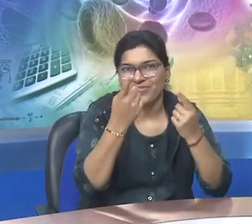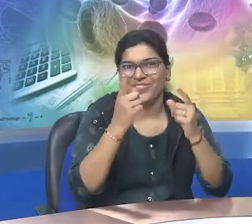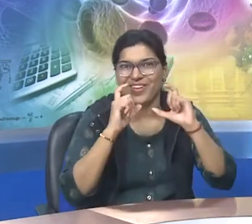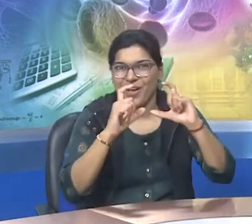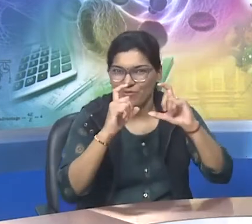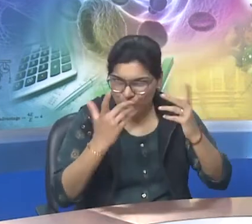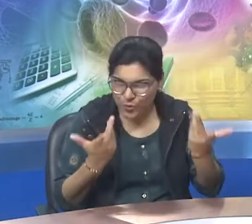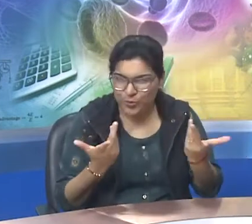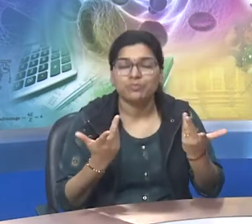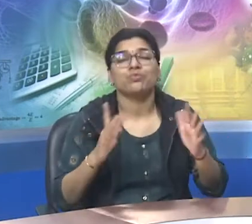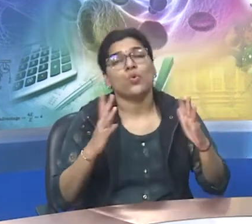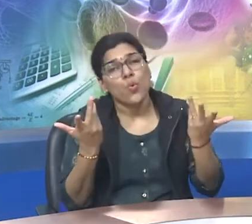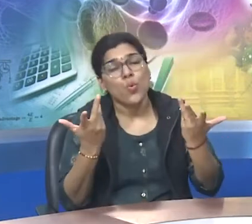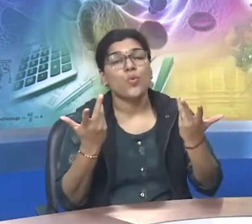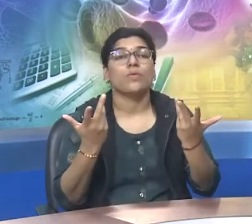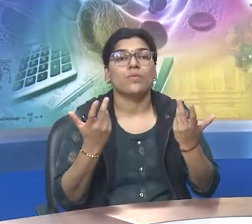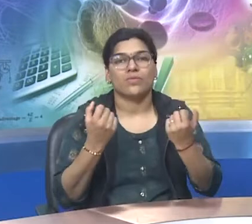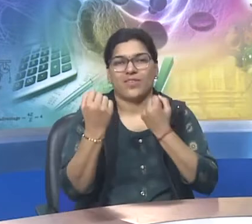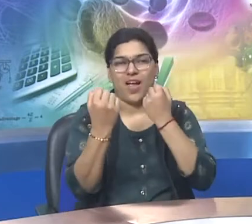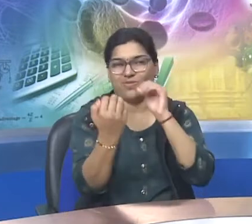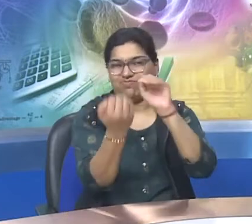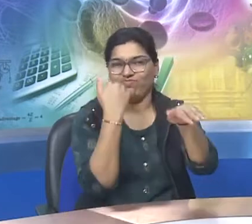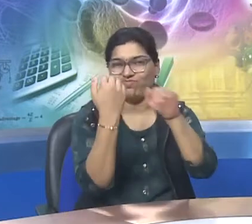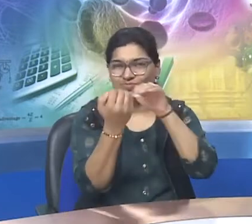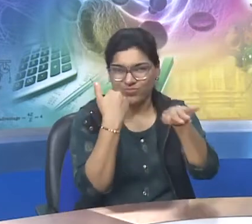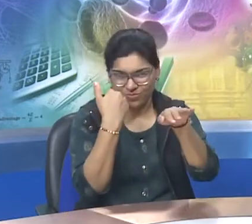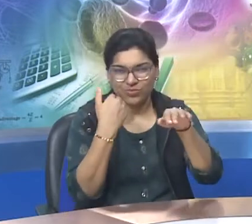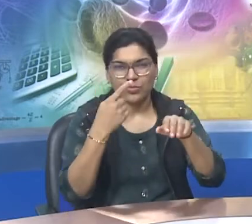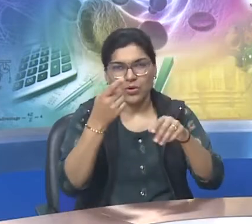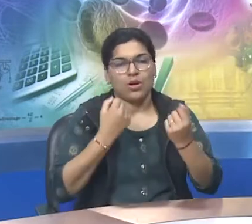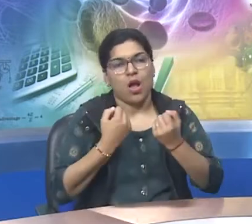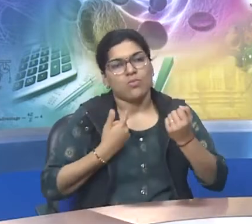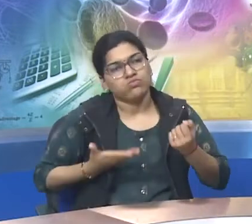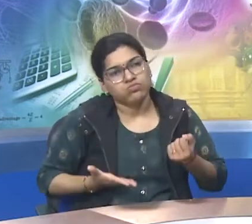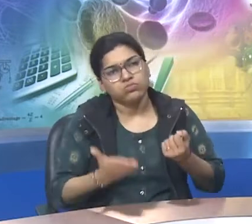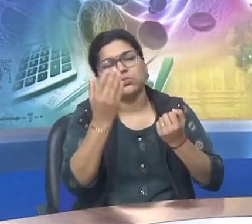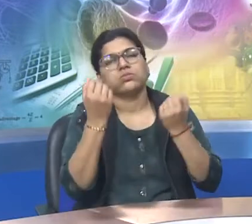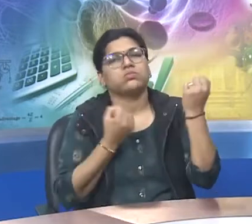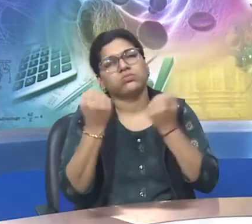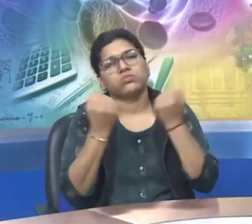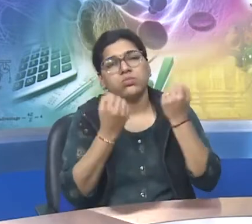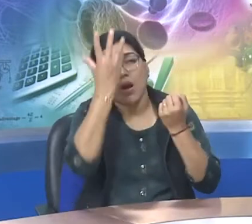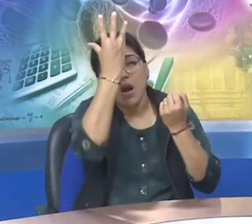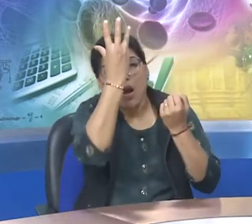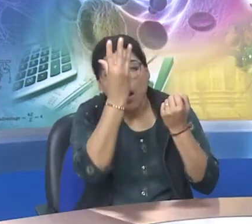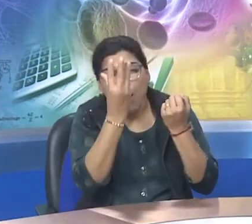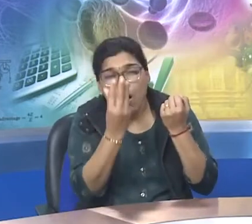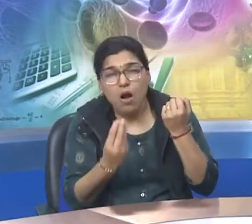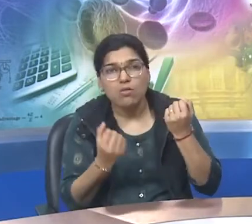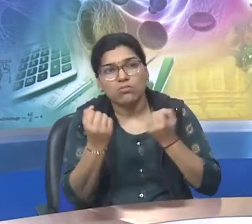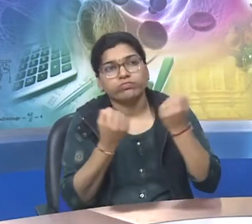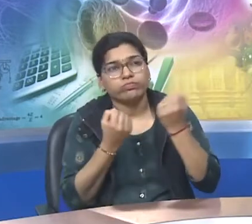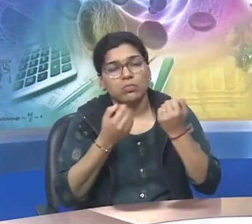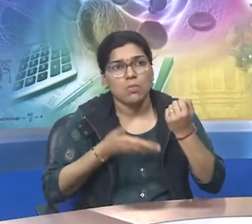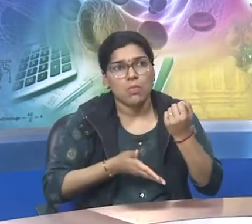first peer through a hole of your door to see through who is the person who is ringing the bell at